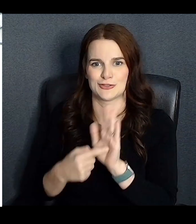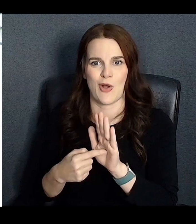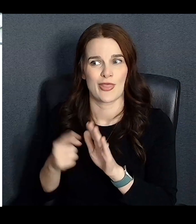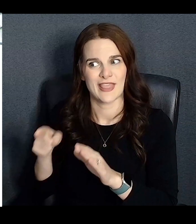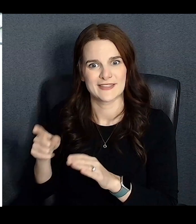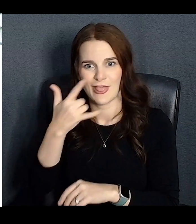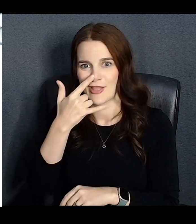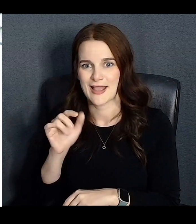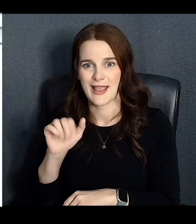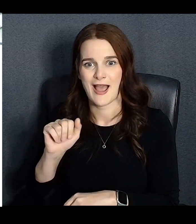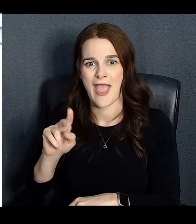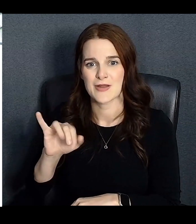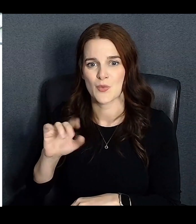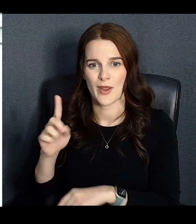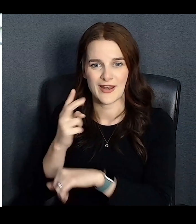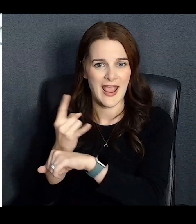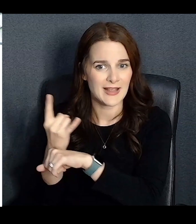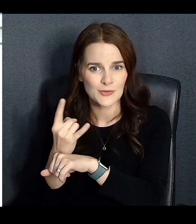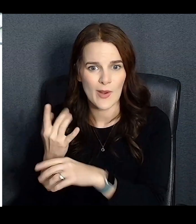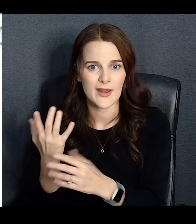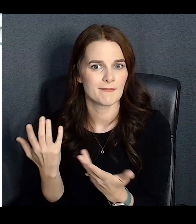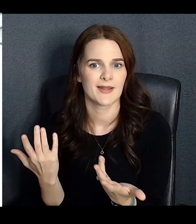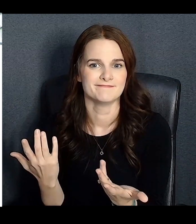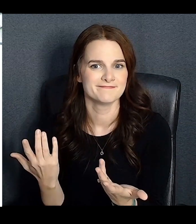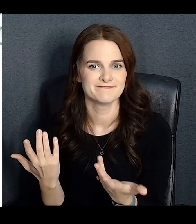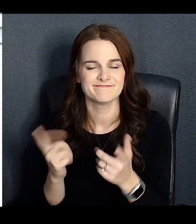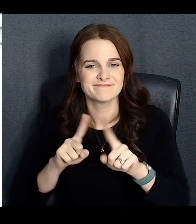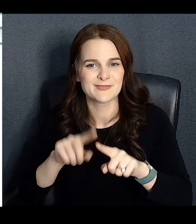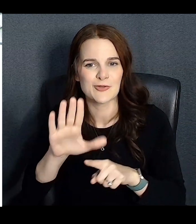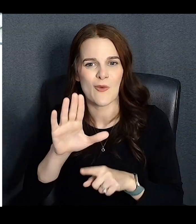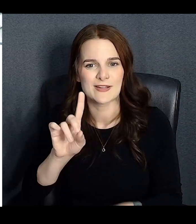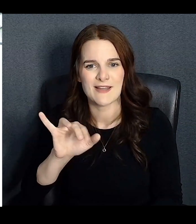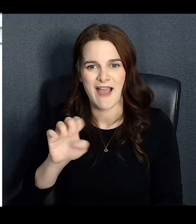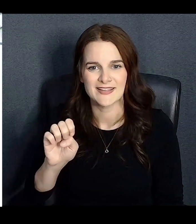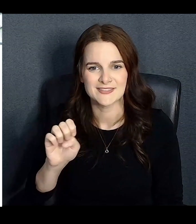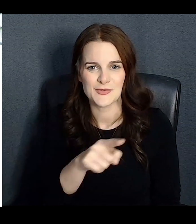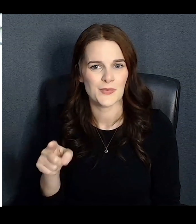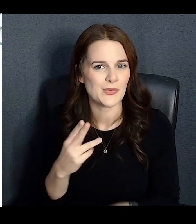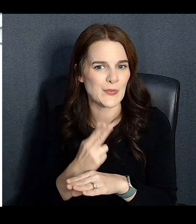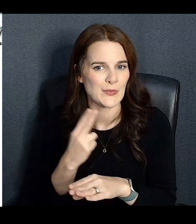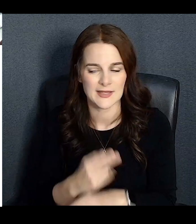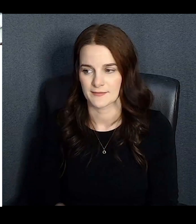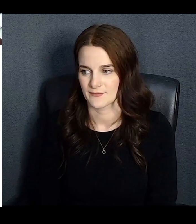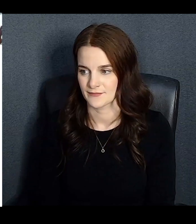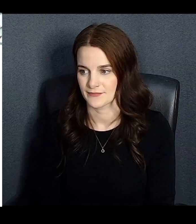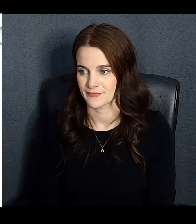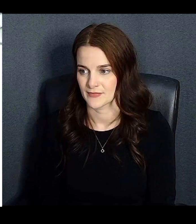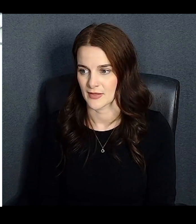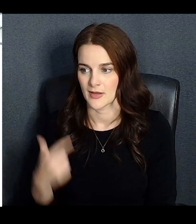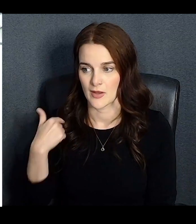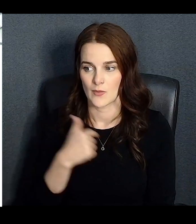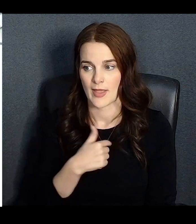looks like on an Android because it's sort of different depending on what kind of device you're using. But we are here to help